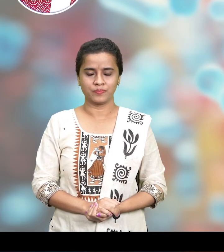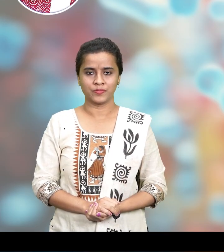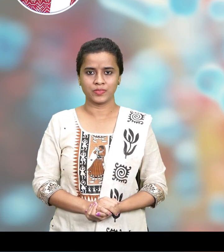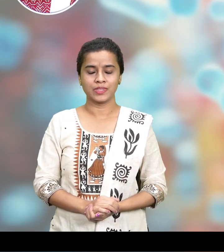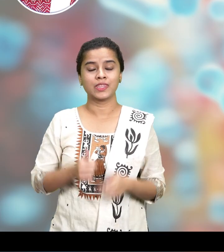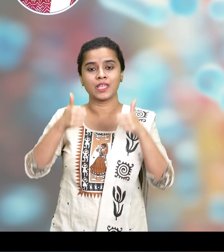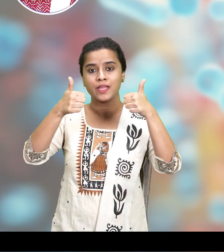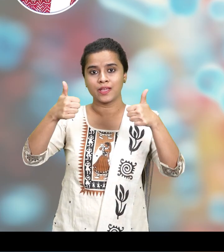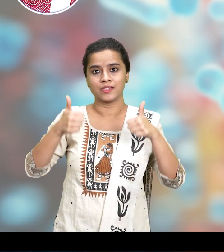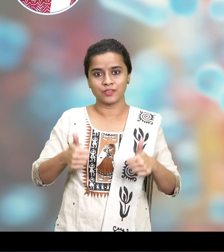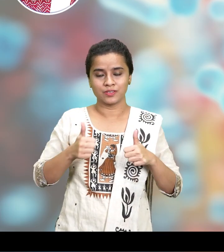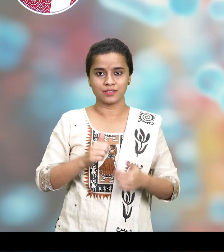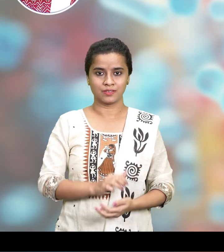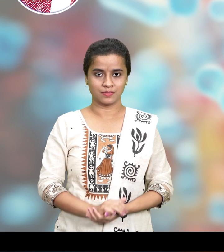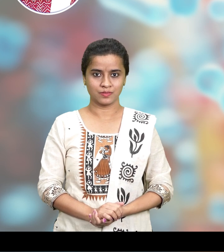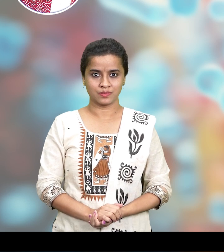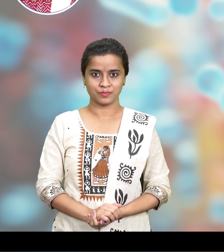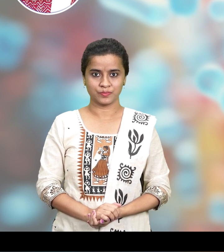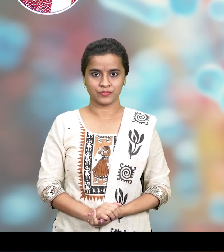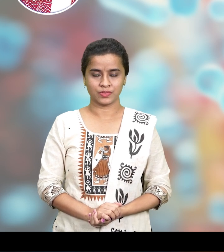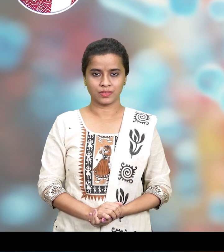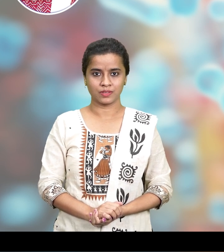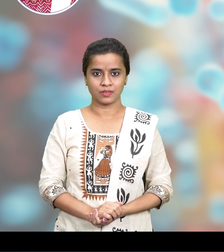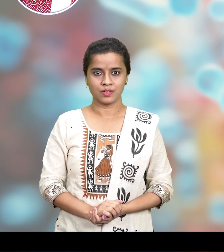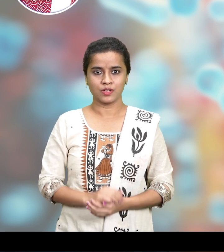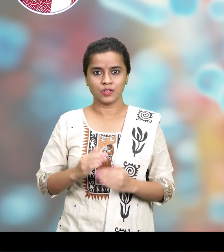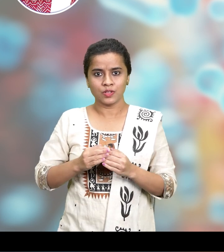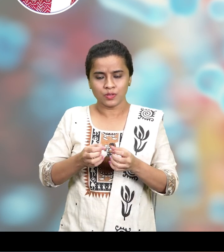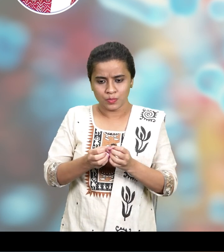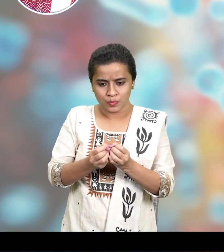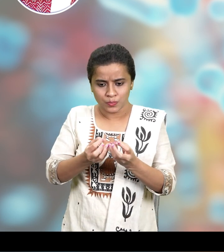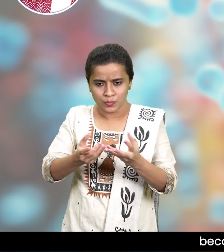As a result, the growing bacteria